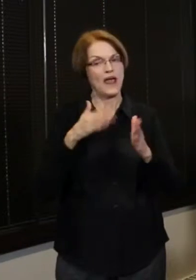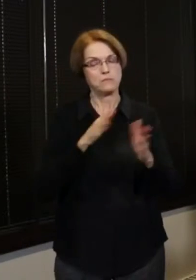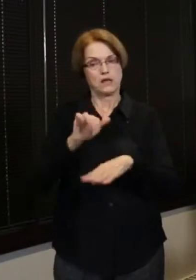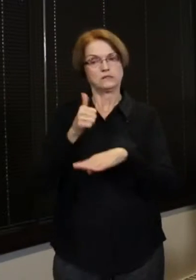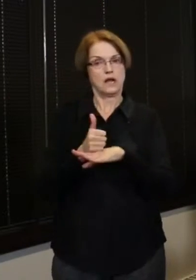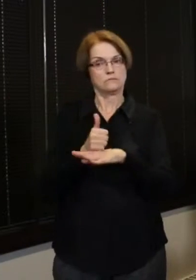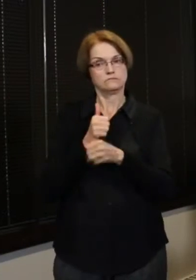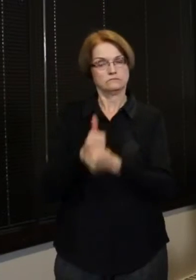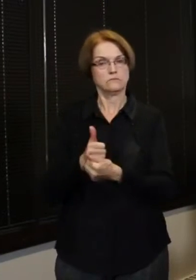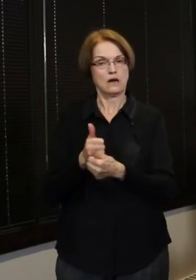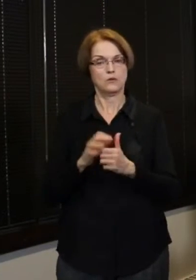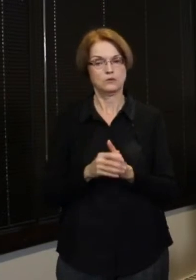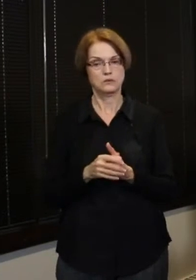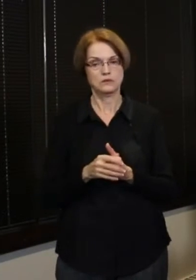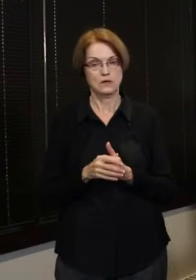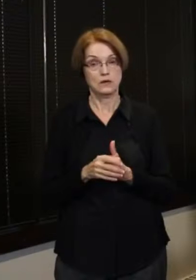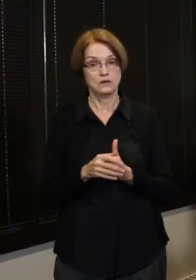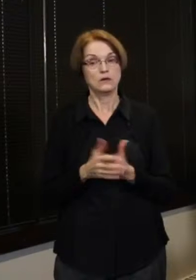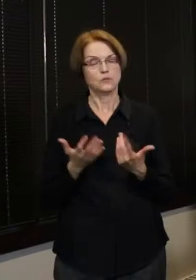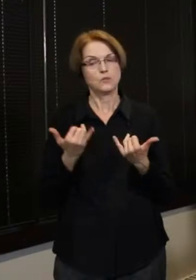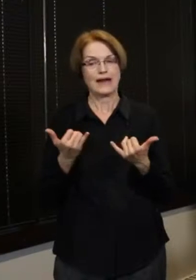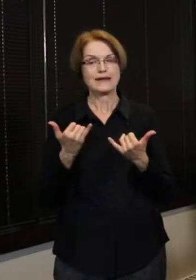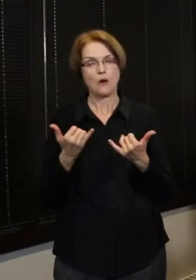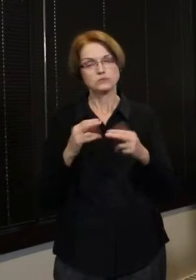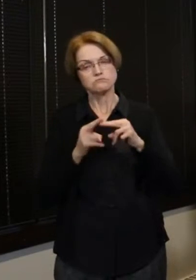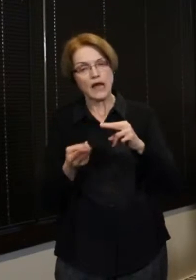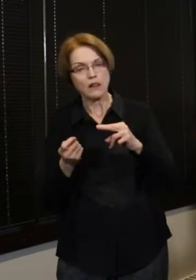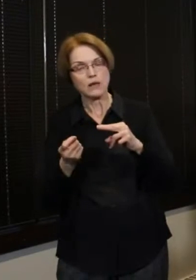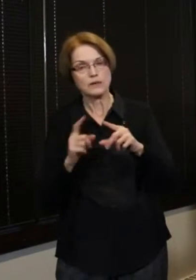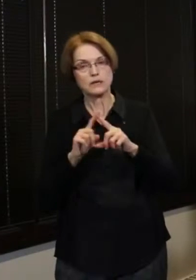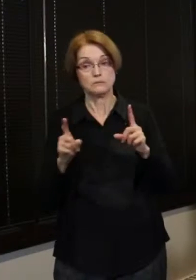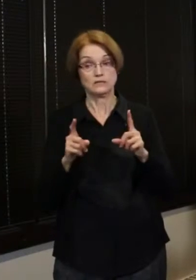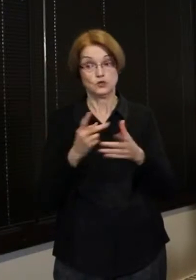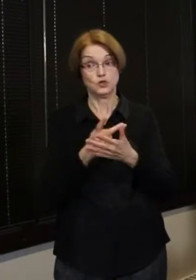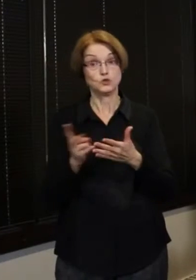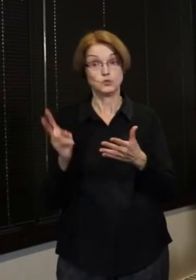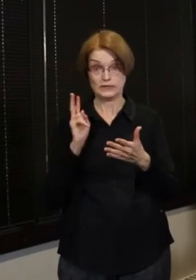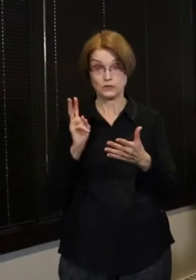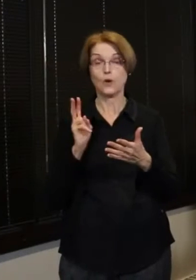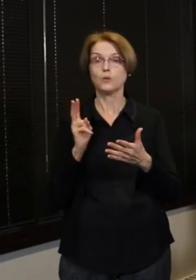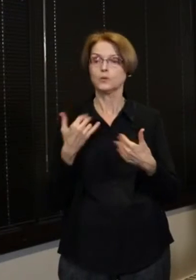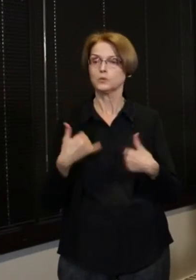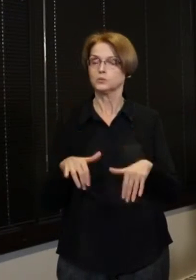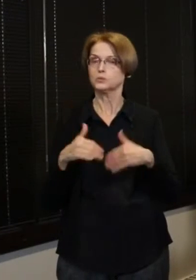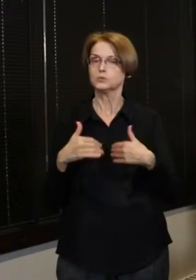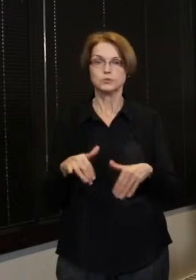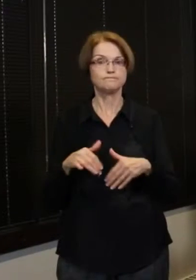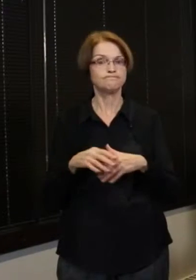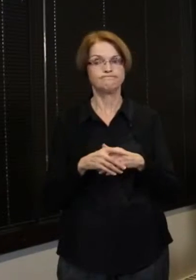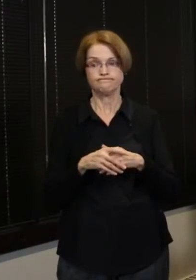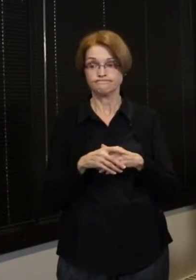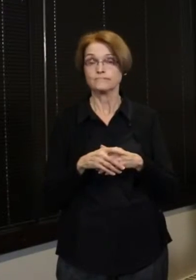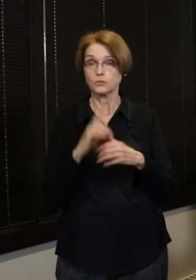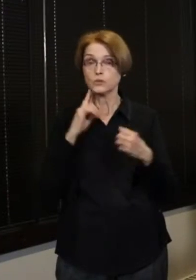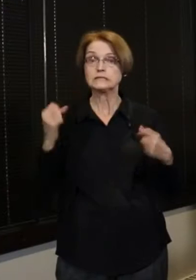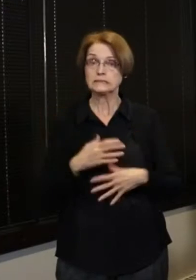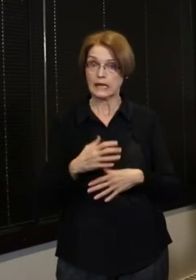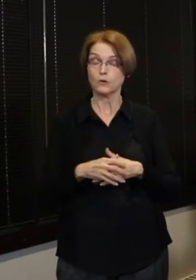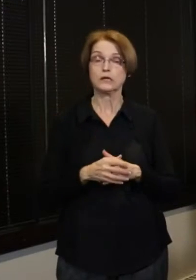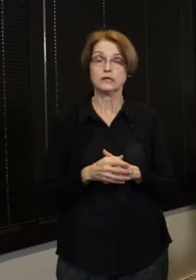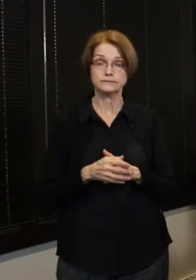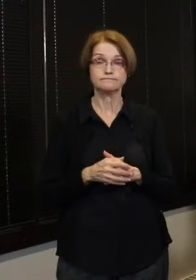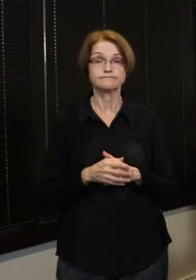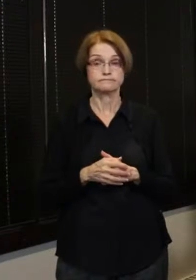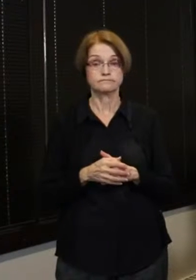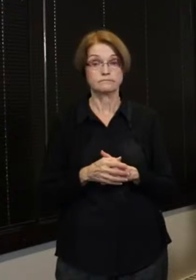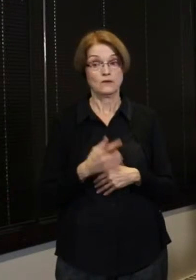time now, but those numbers from a couple of weeks ago were really scary, and we